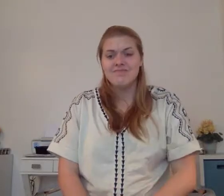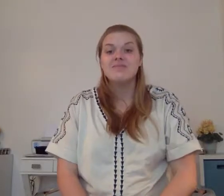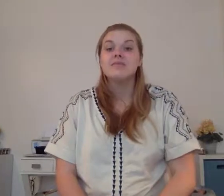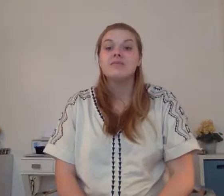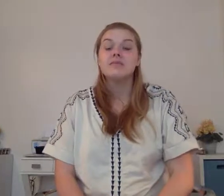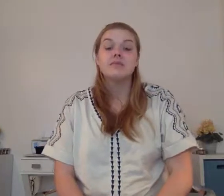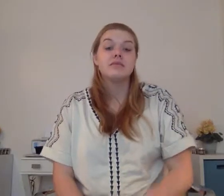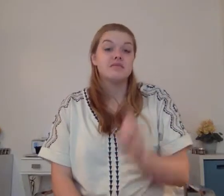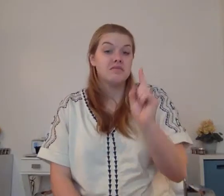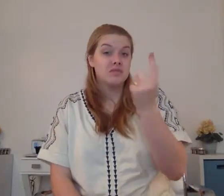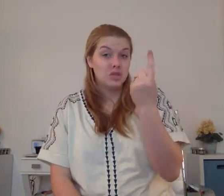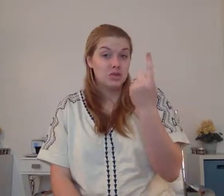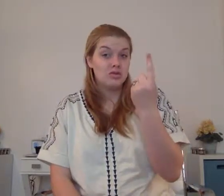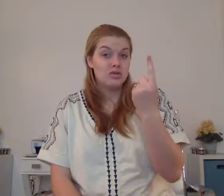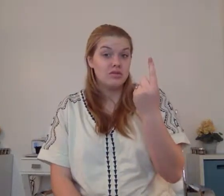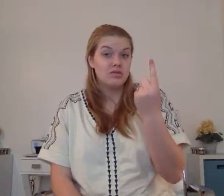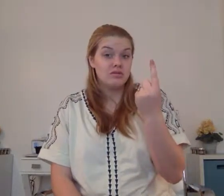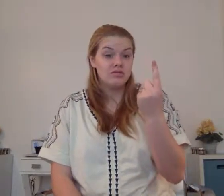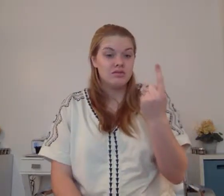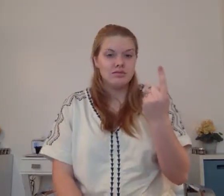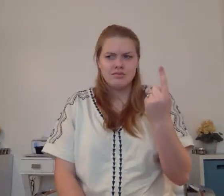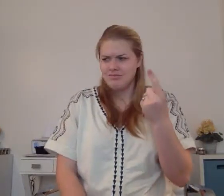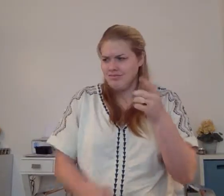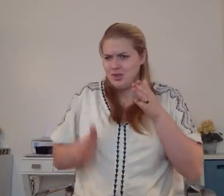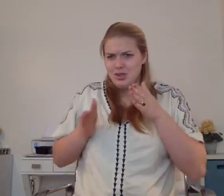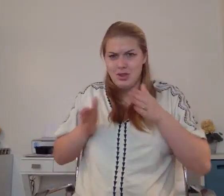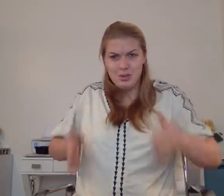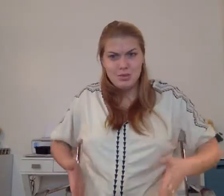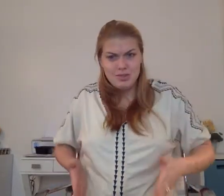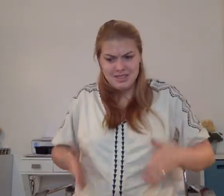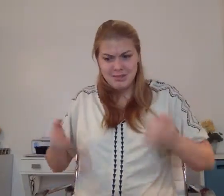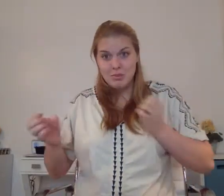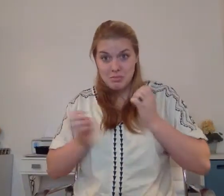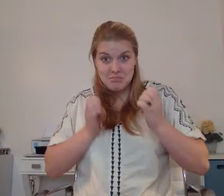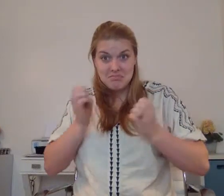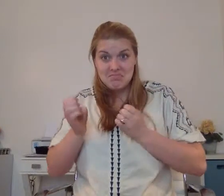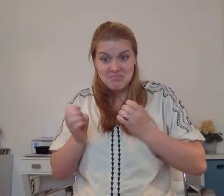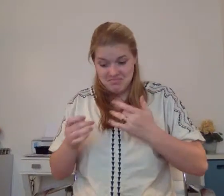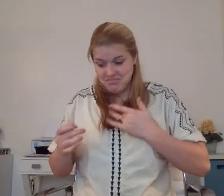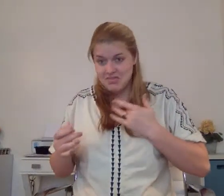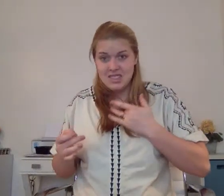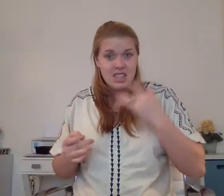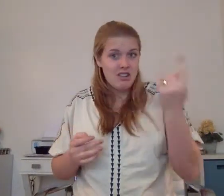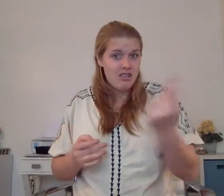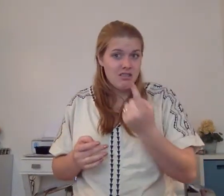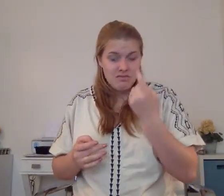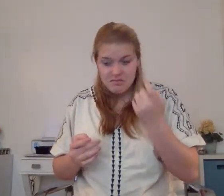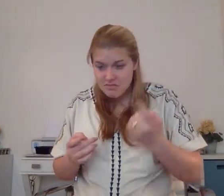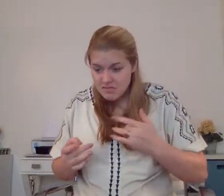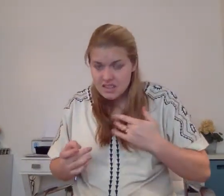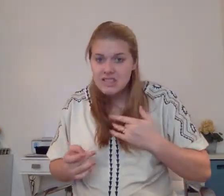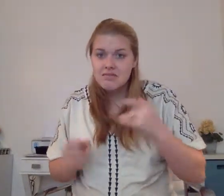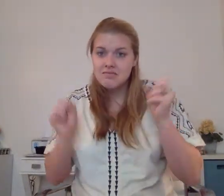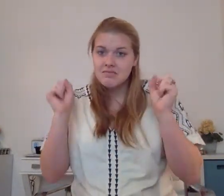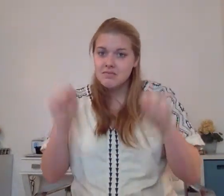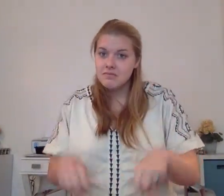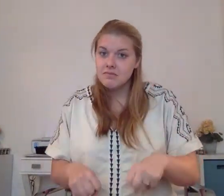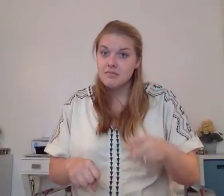because we are emotional beings. As human beings, I think we all are like that. But secondly, and this is